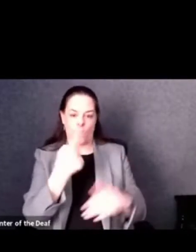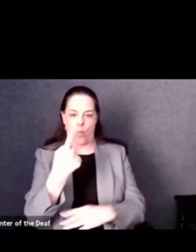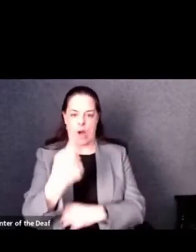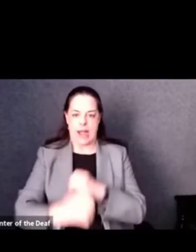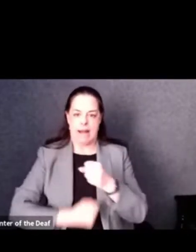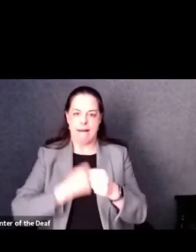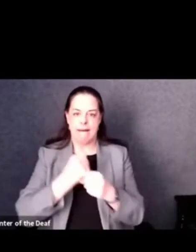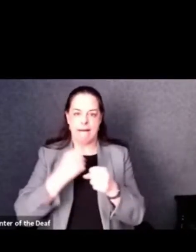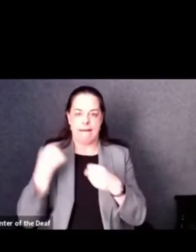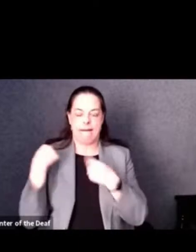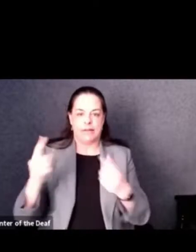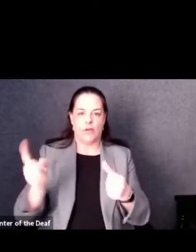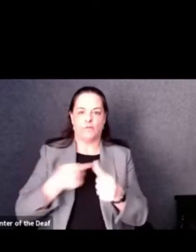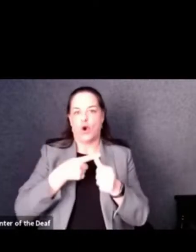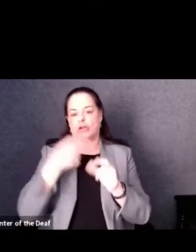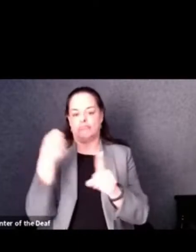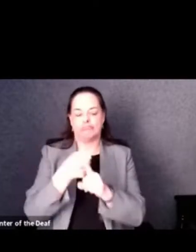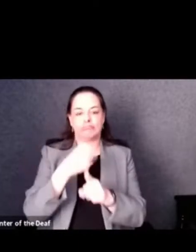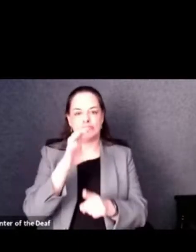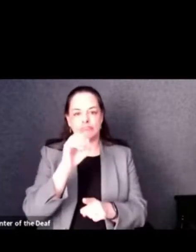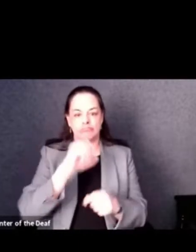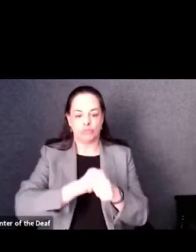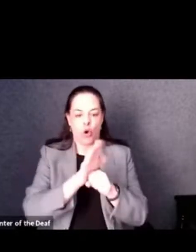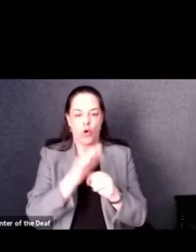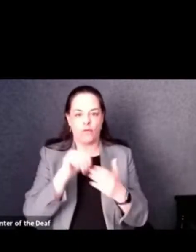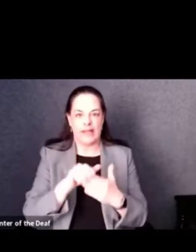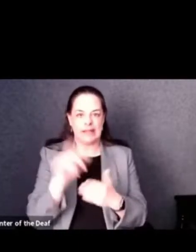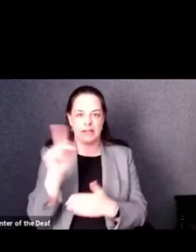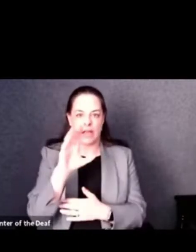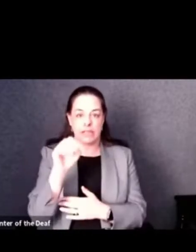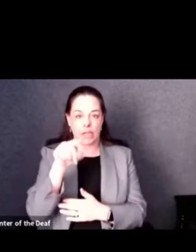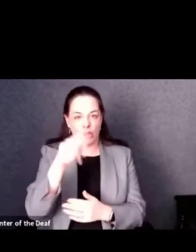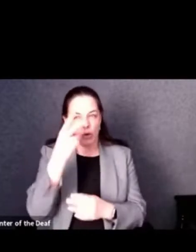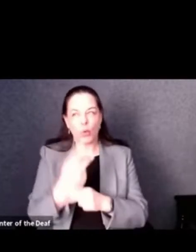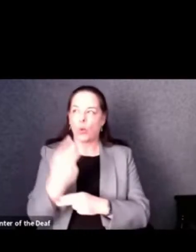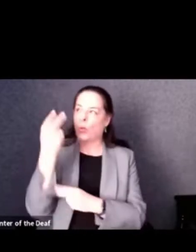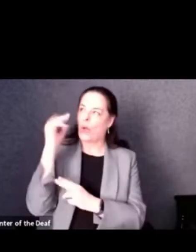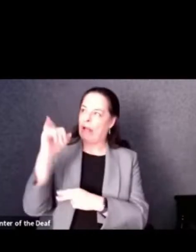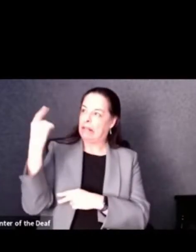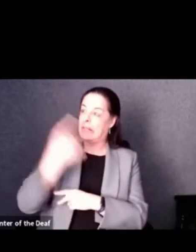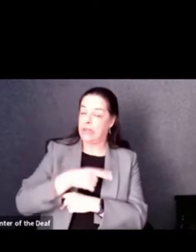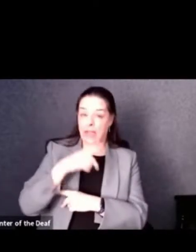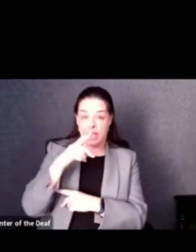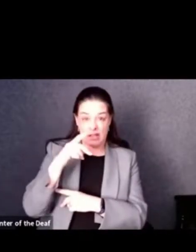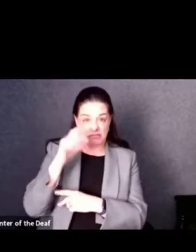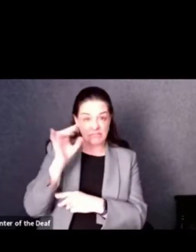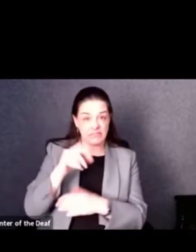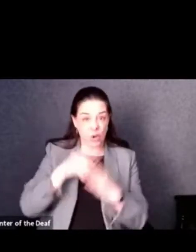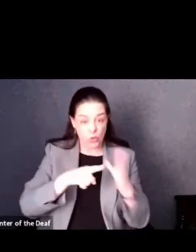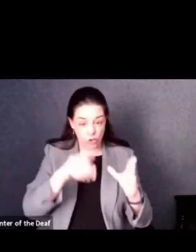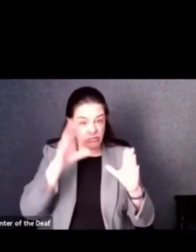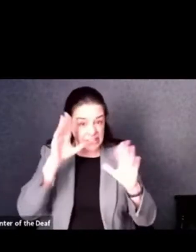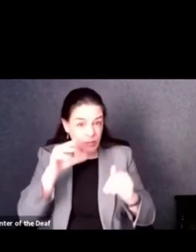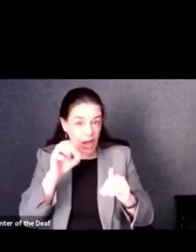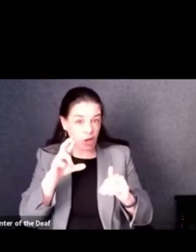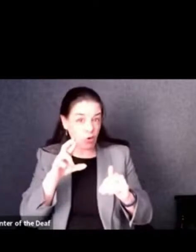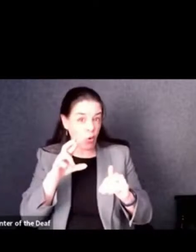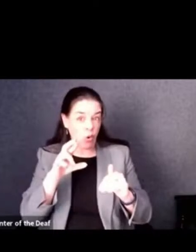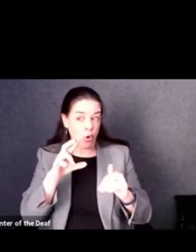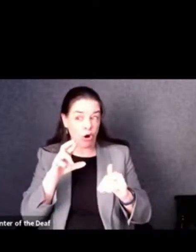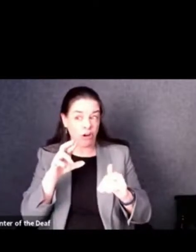since the first case of COVID in Knox County. Thinking back on that day, do you think KCHD anticipated or was prepared for the year that